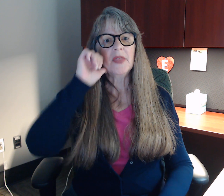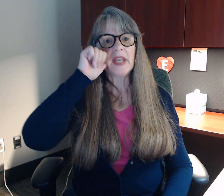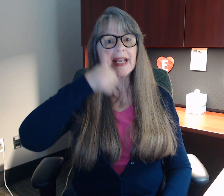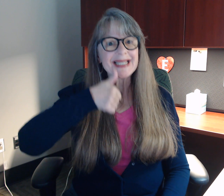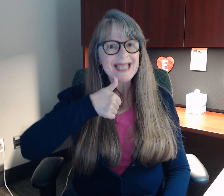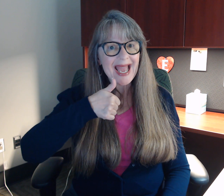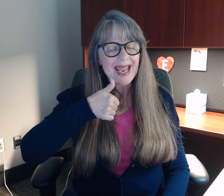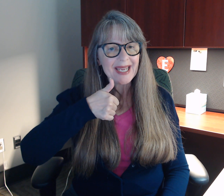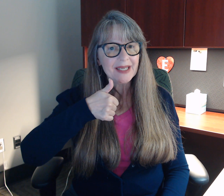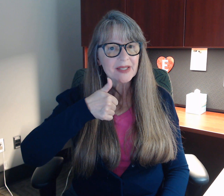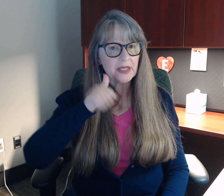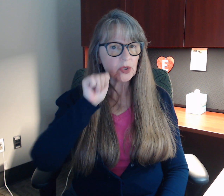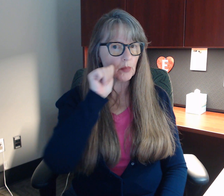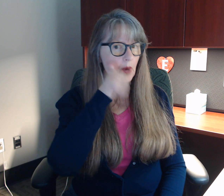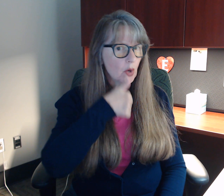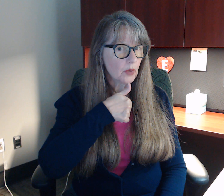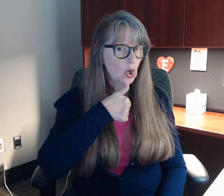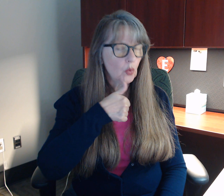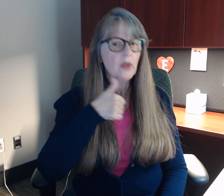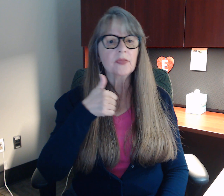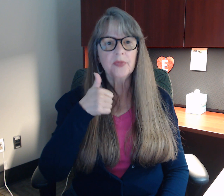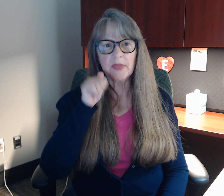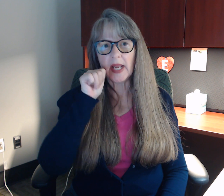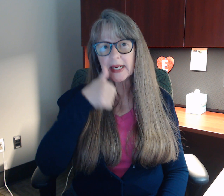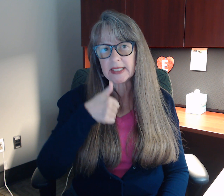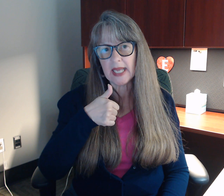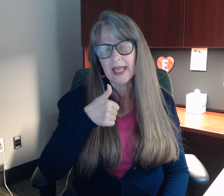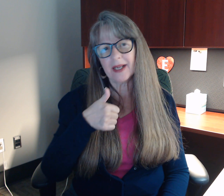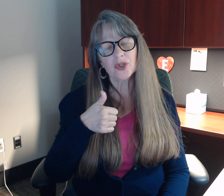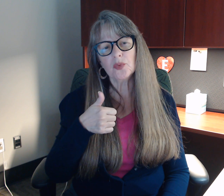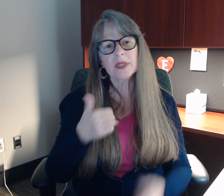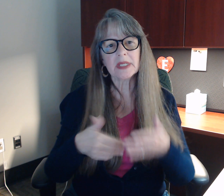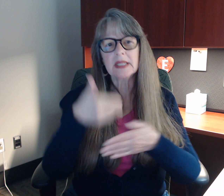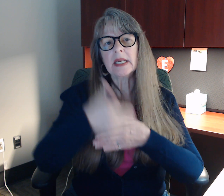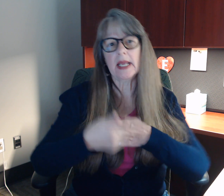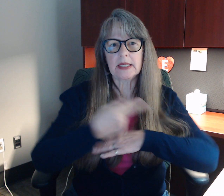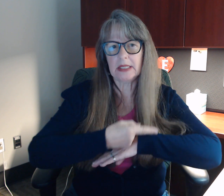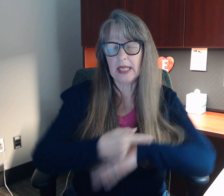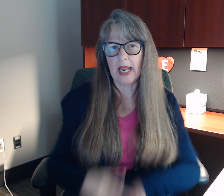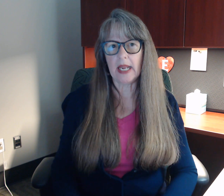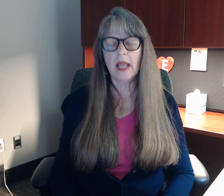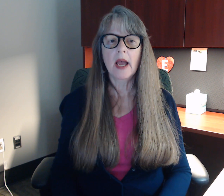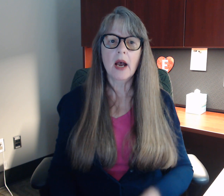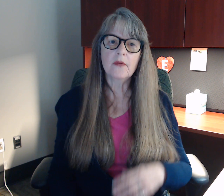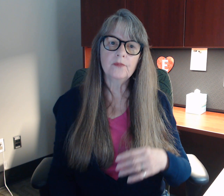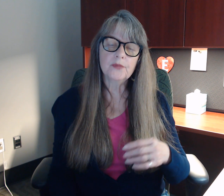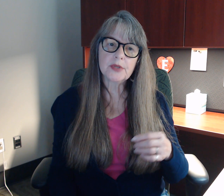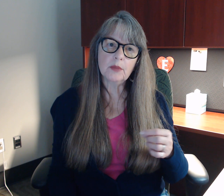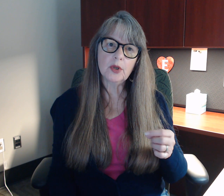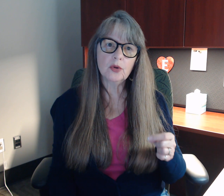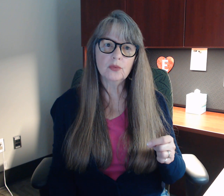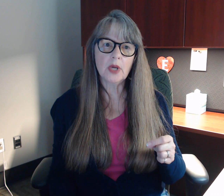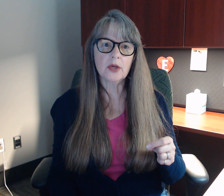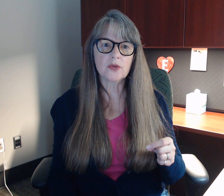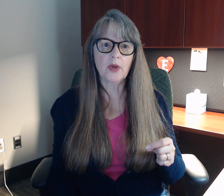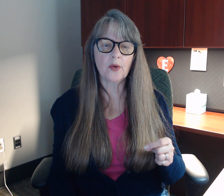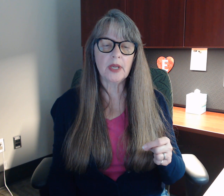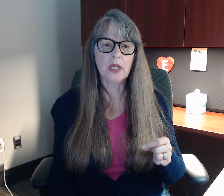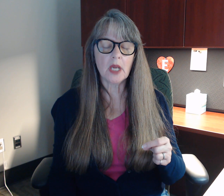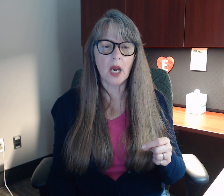next day, see, tomorrow, then the next day, because you wouldn't say the next day. Someone who does very